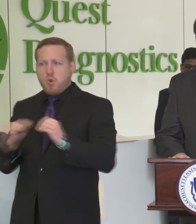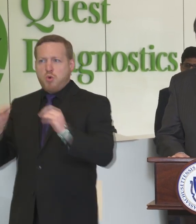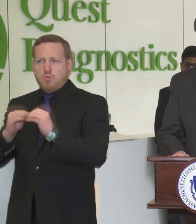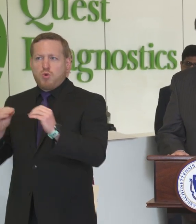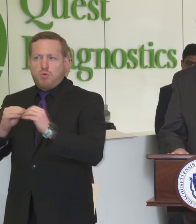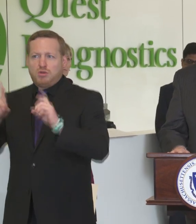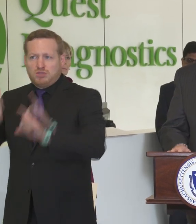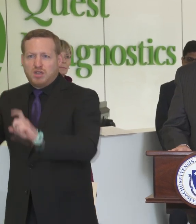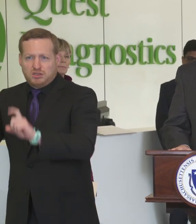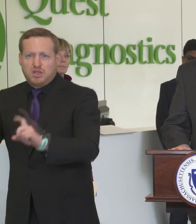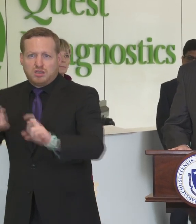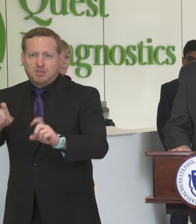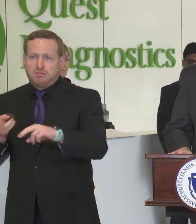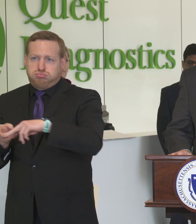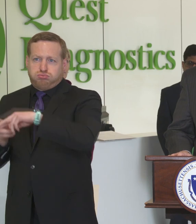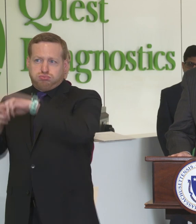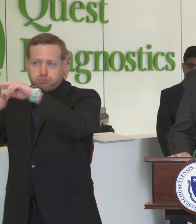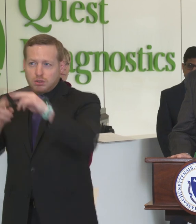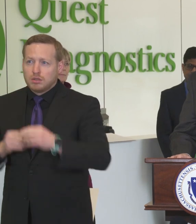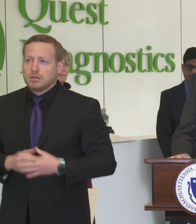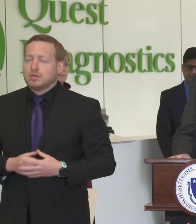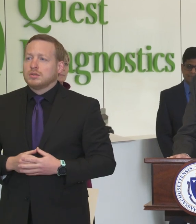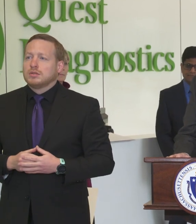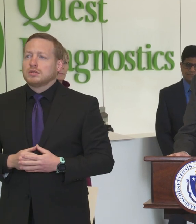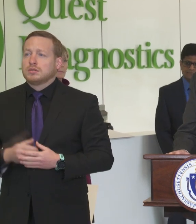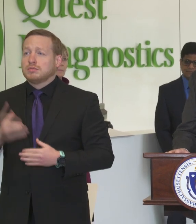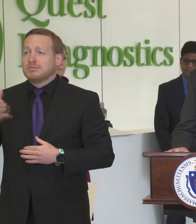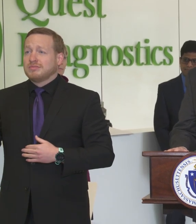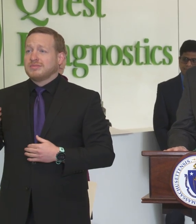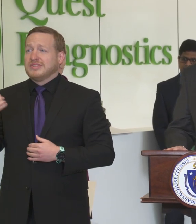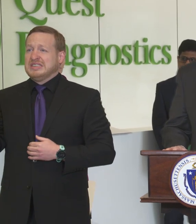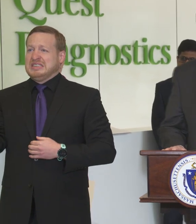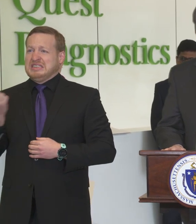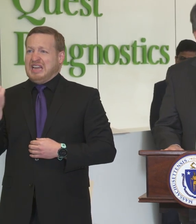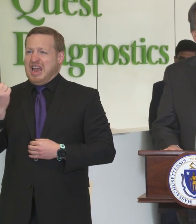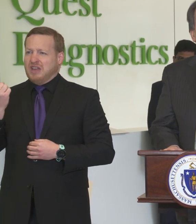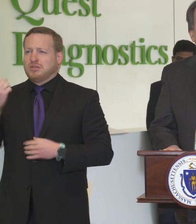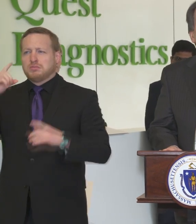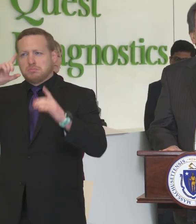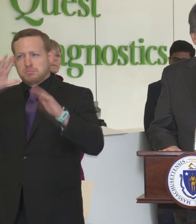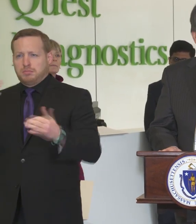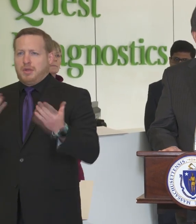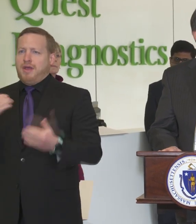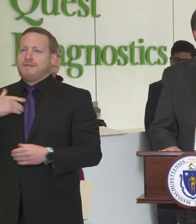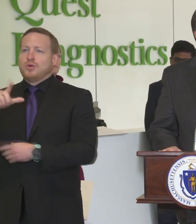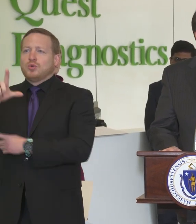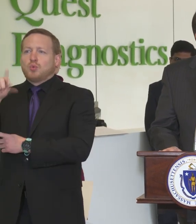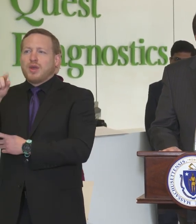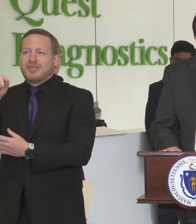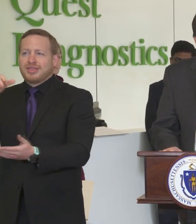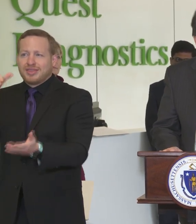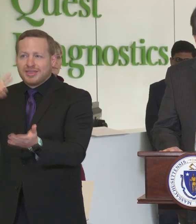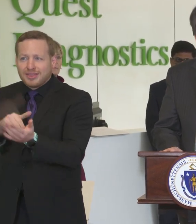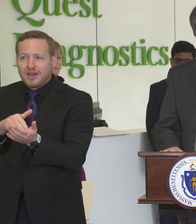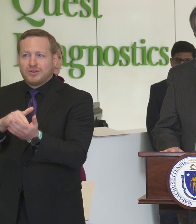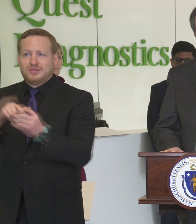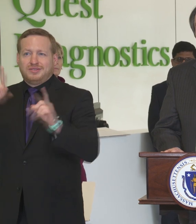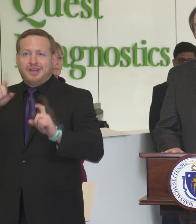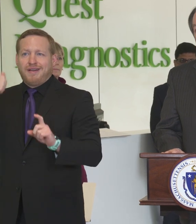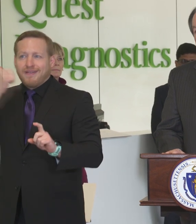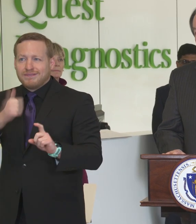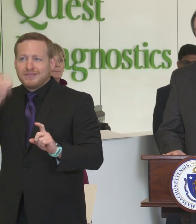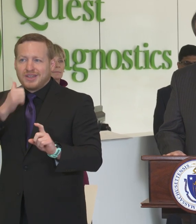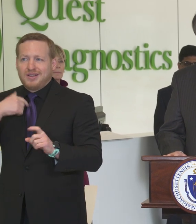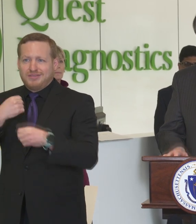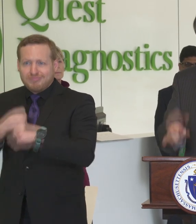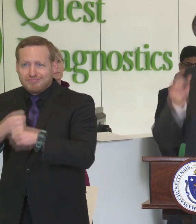week, by Saturday, we'll have close to 20,000 tests per day capacity within Quest Diagnostics.